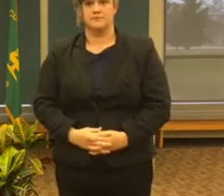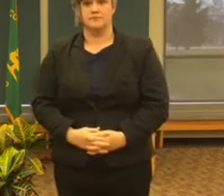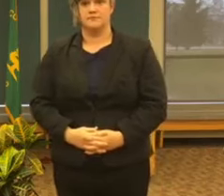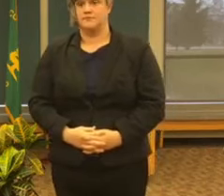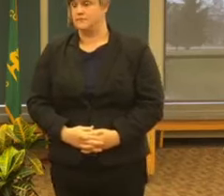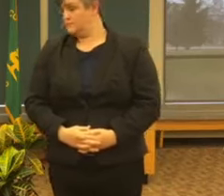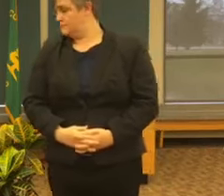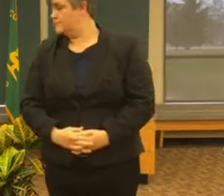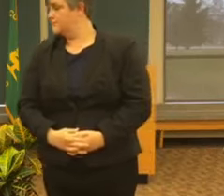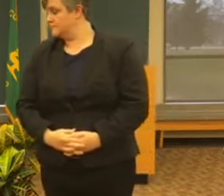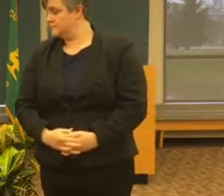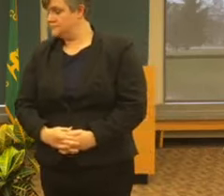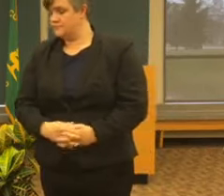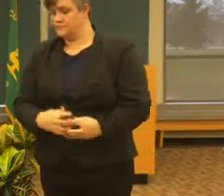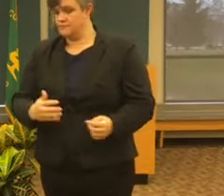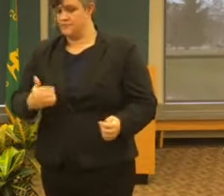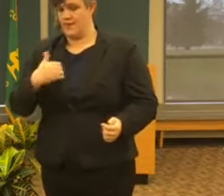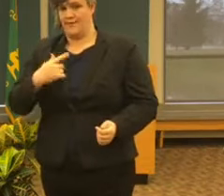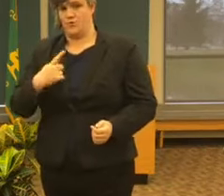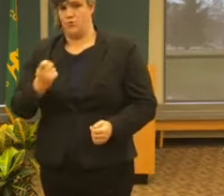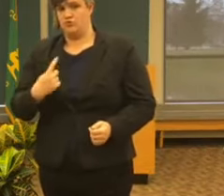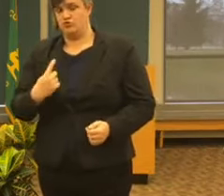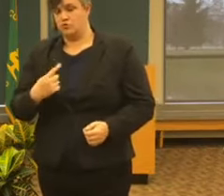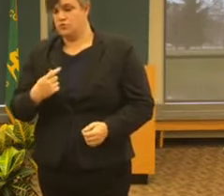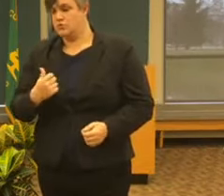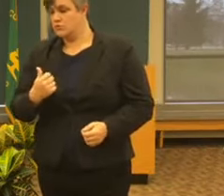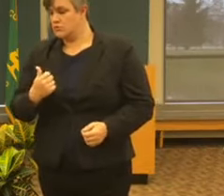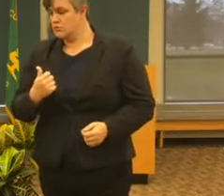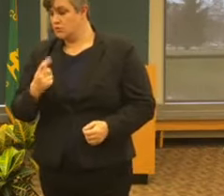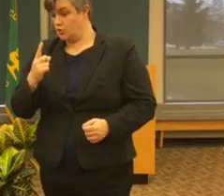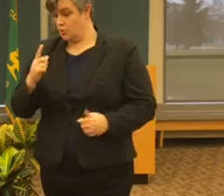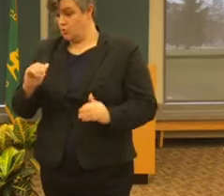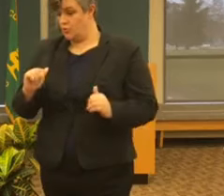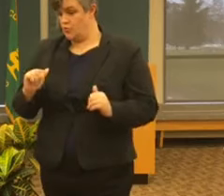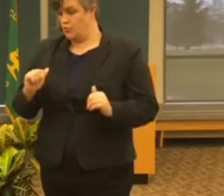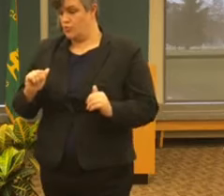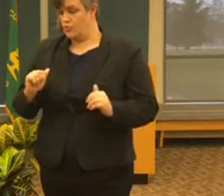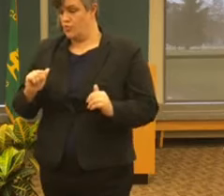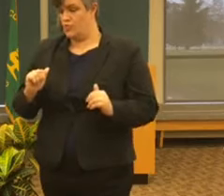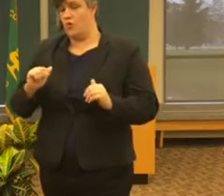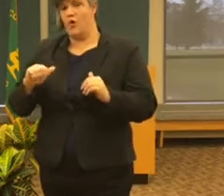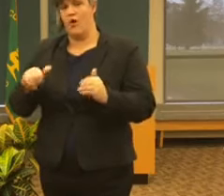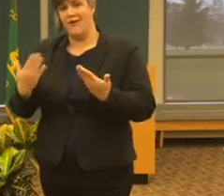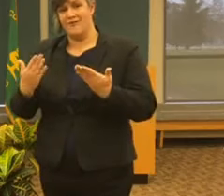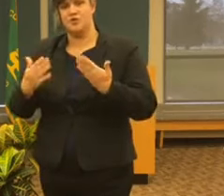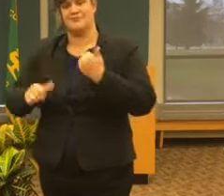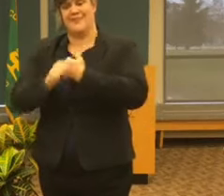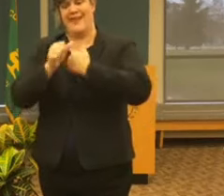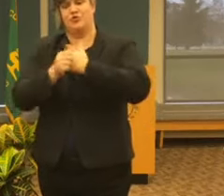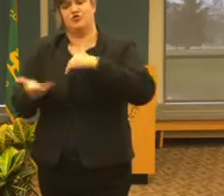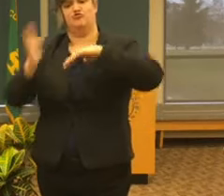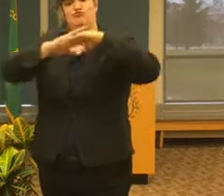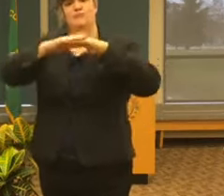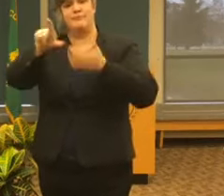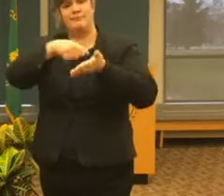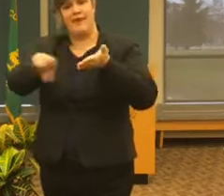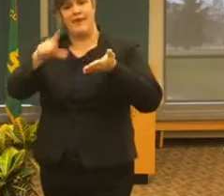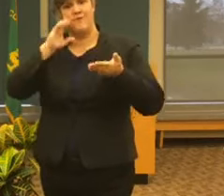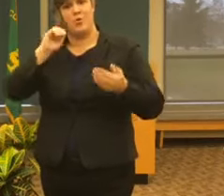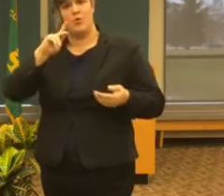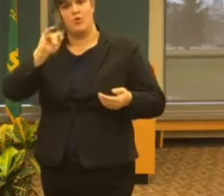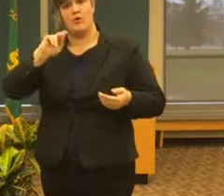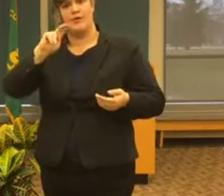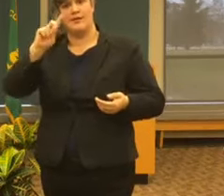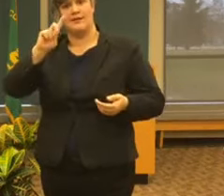I have a question. Yeah. Are you offering hazard pay for Oakland County employees?